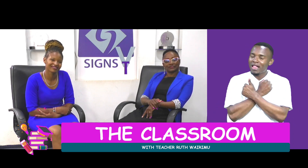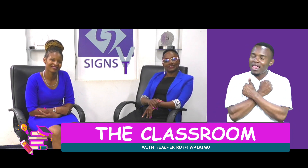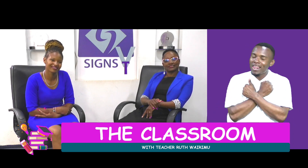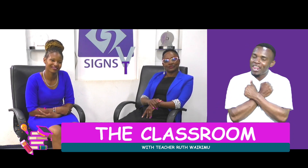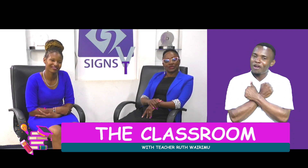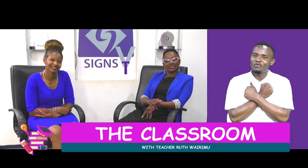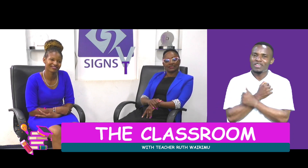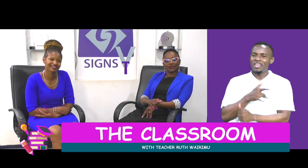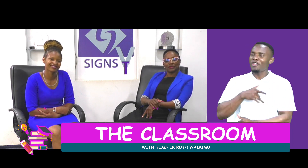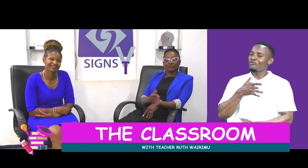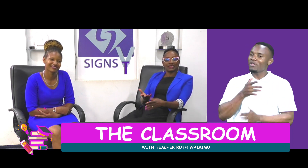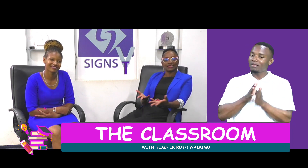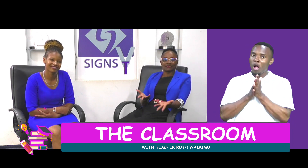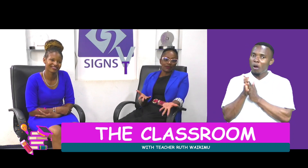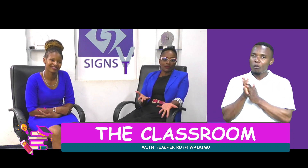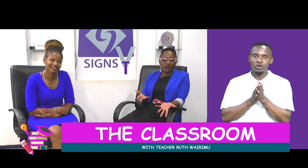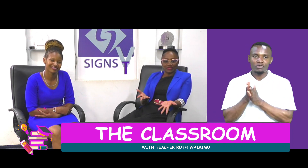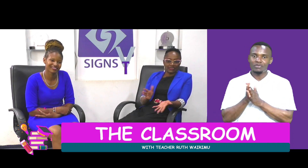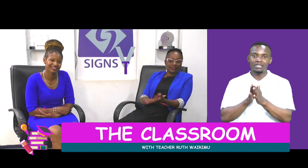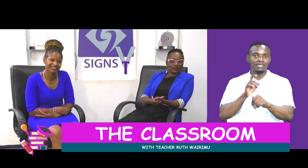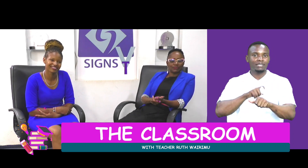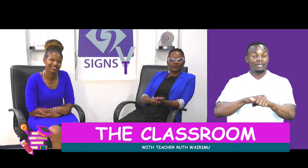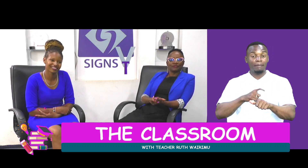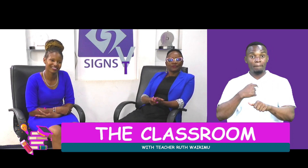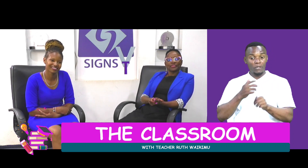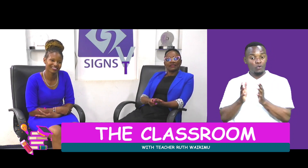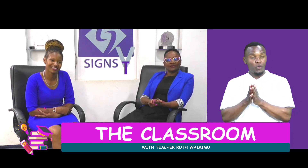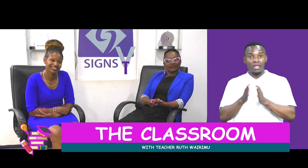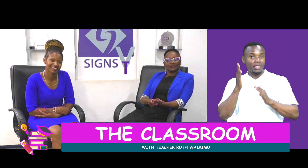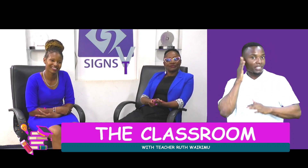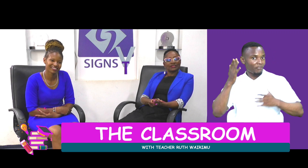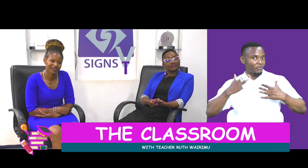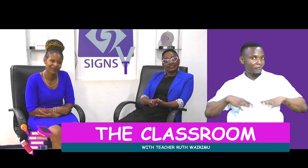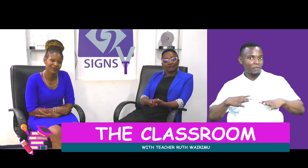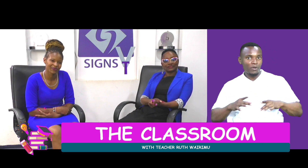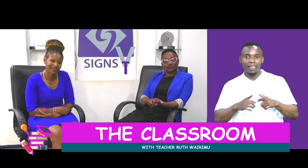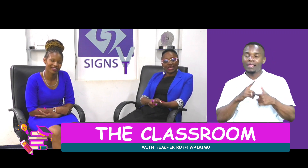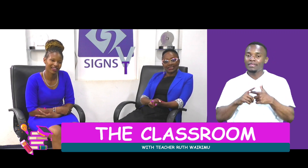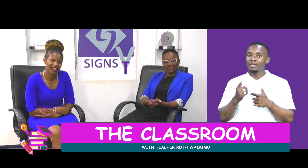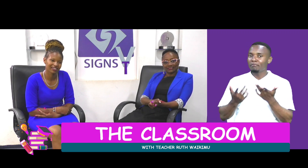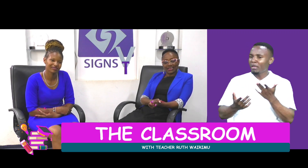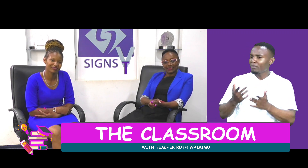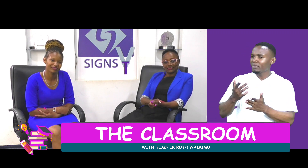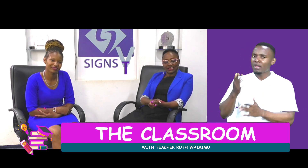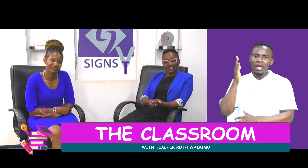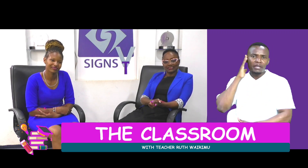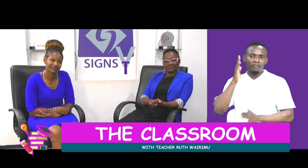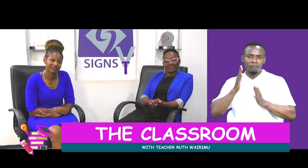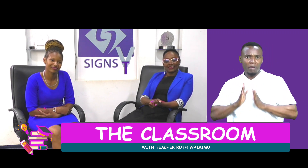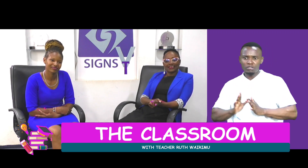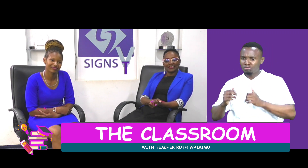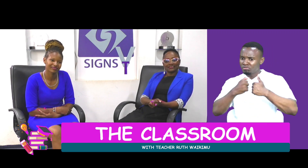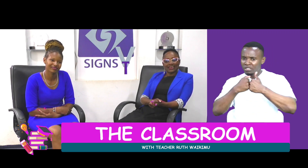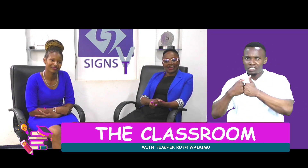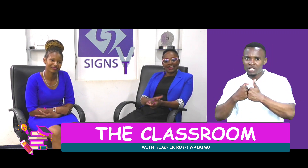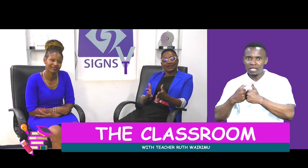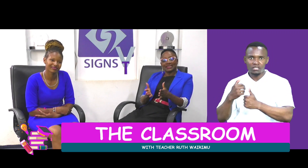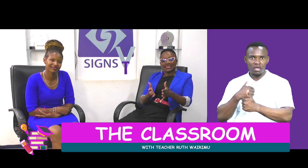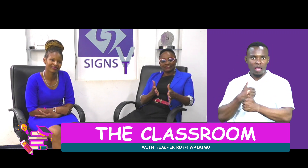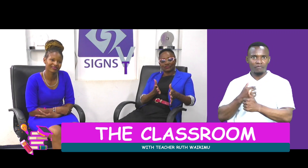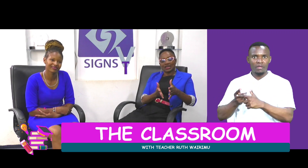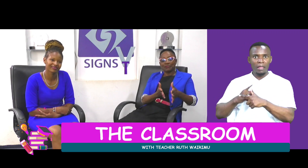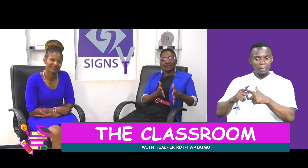so motivated when maybe it's somewhere with the deaf people, and maybe this deaf person had a challenge, and